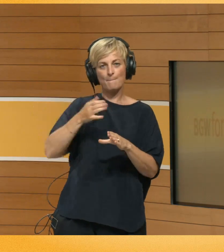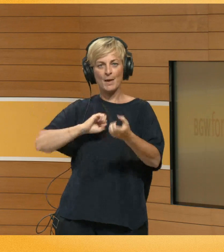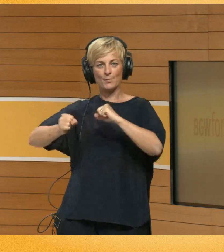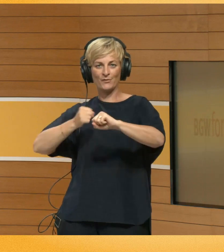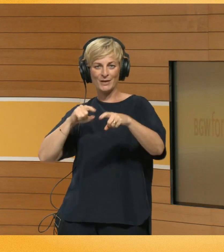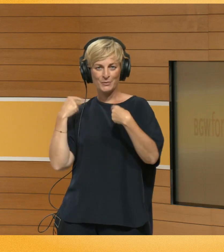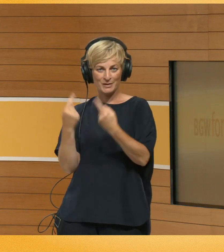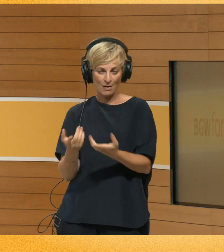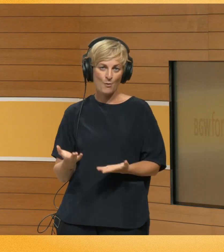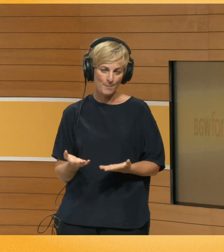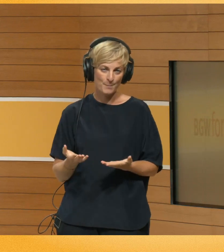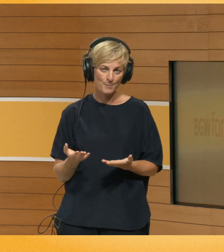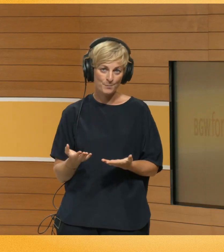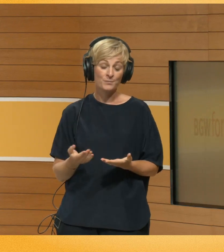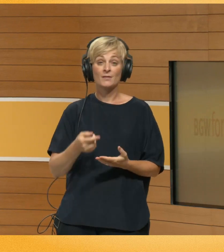more BCPs. So